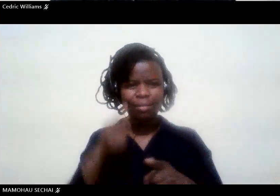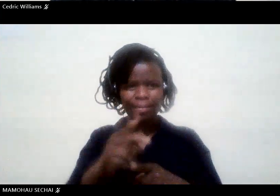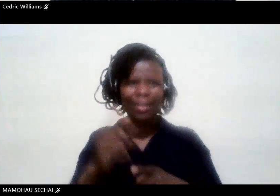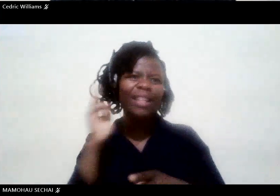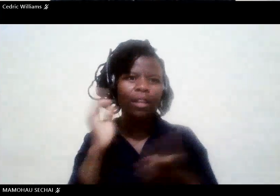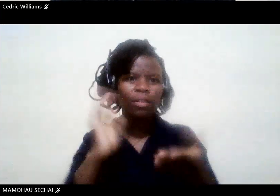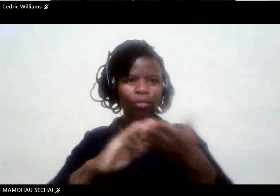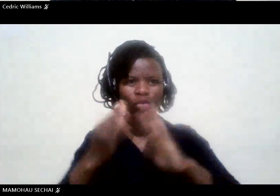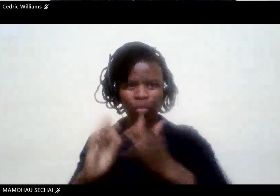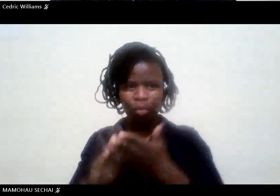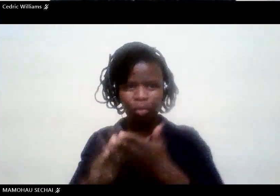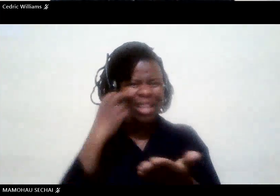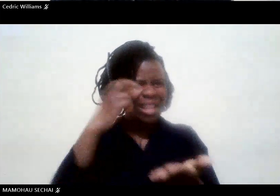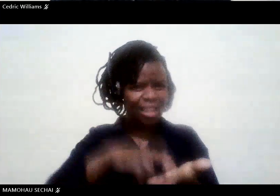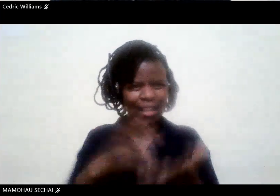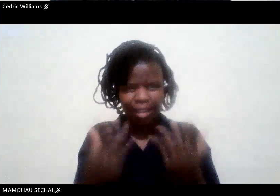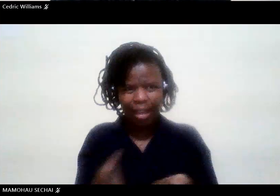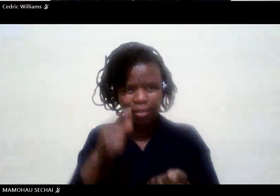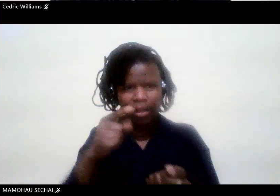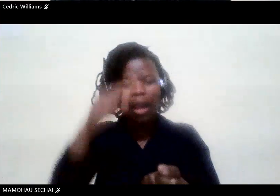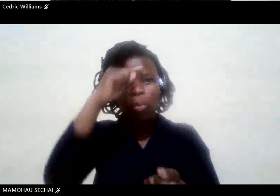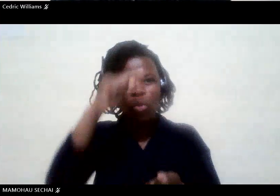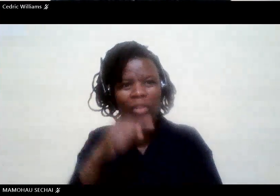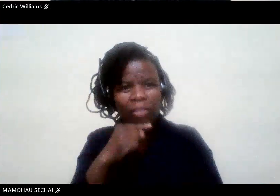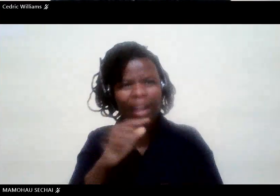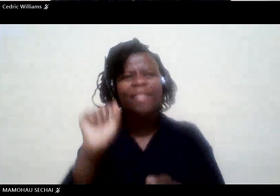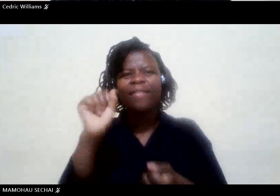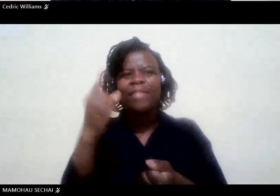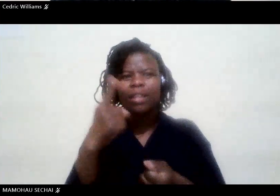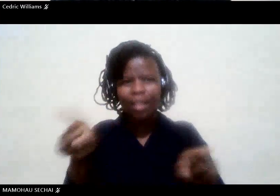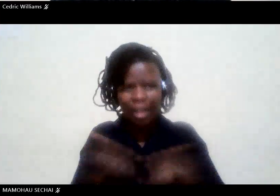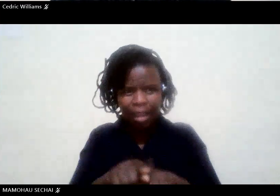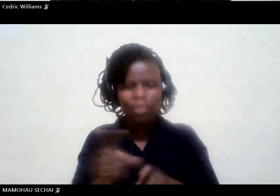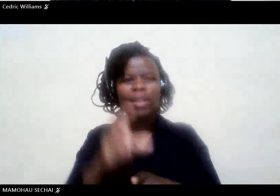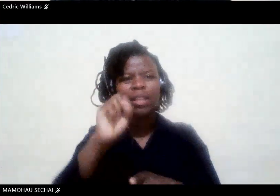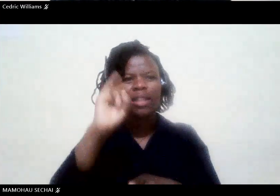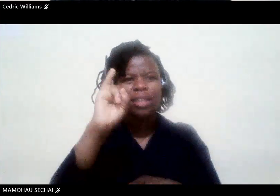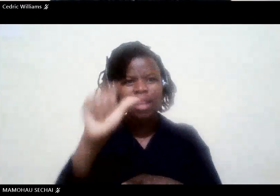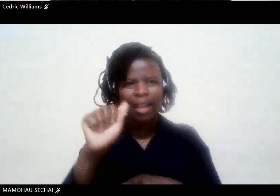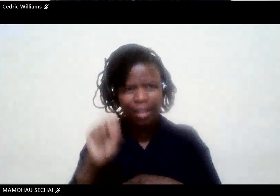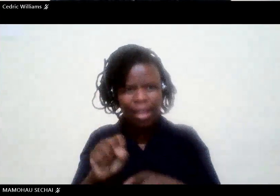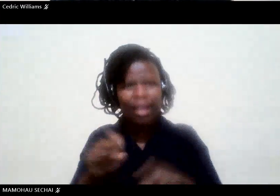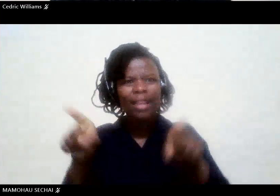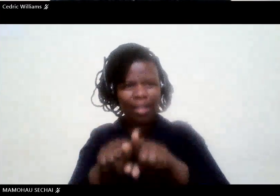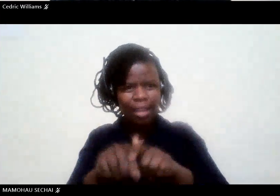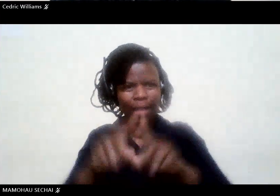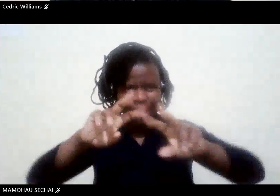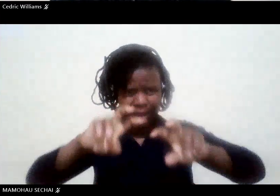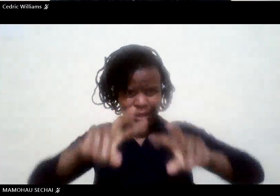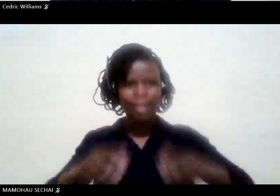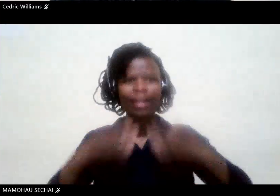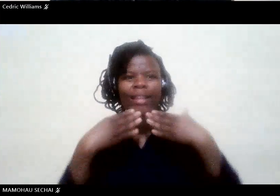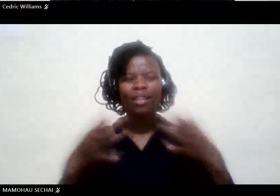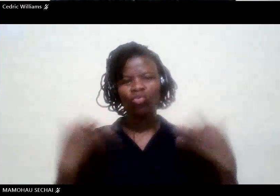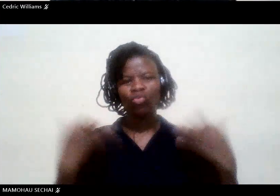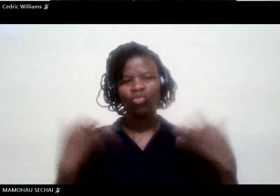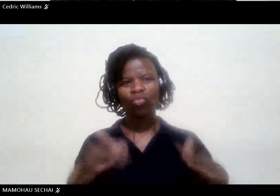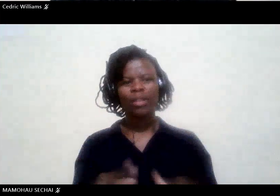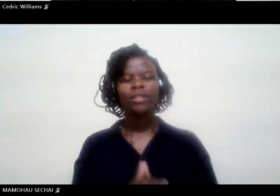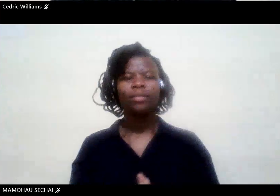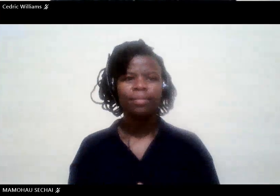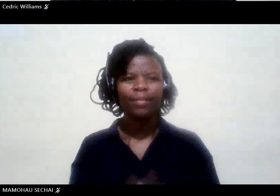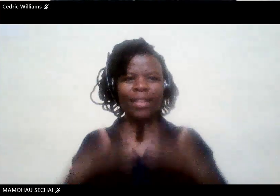that profile first. As Sia say, let's screen. Thank you so much. Thank you,